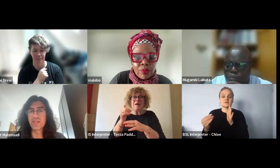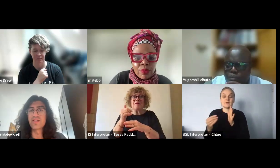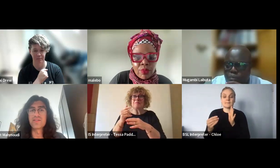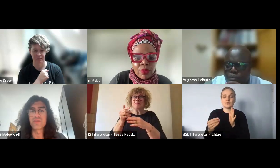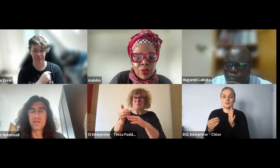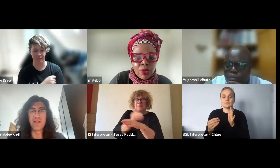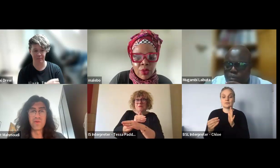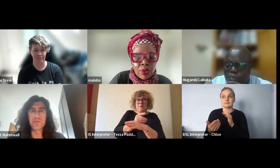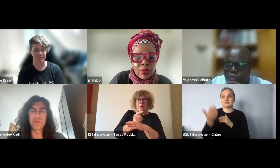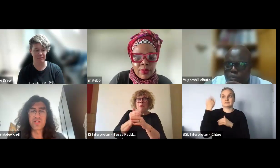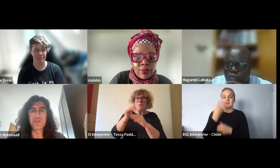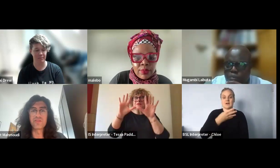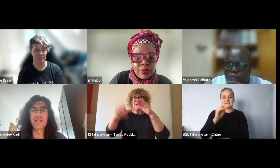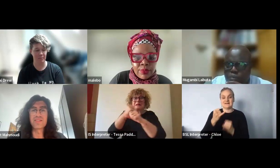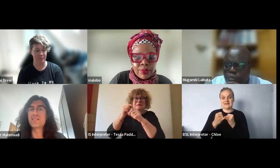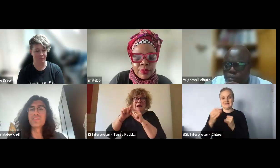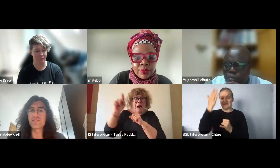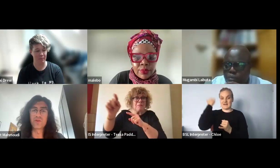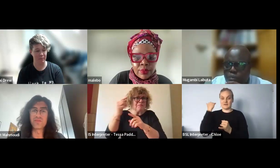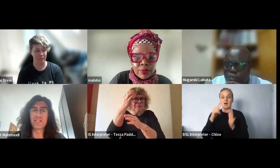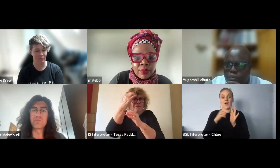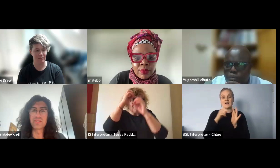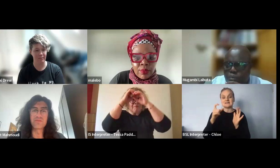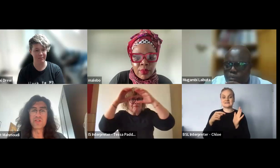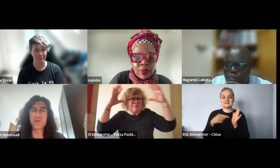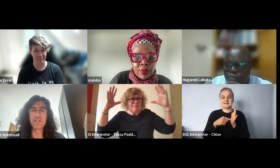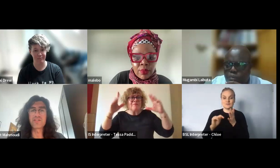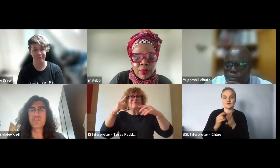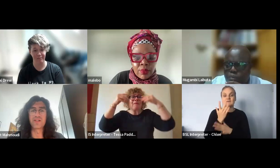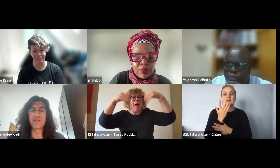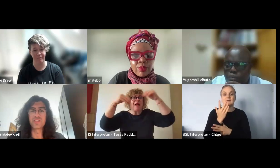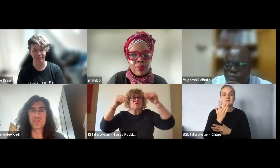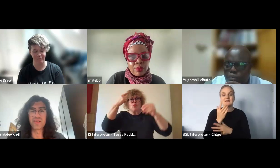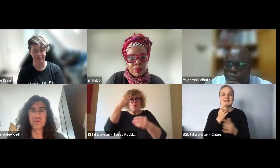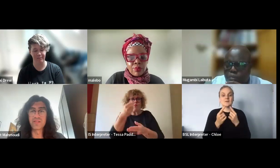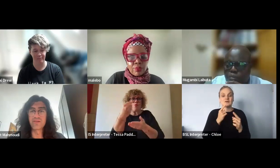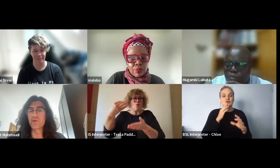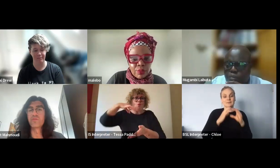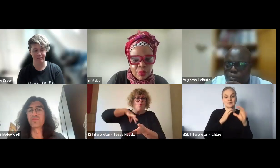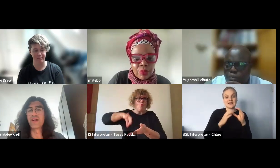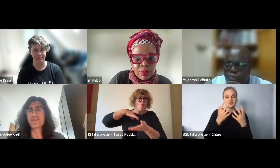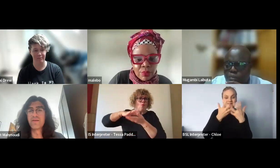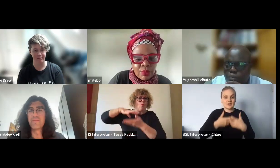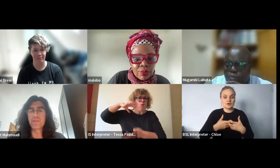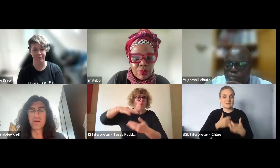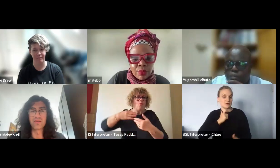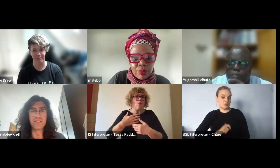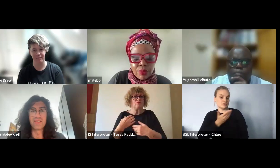in the early 90s, it was the question of ICTs for development, information communication technologies for development and for human